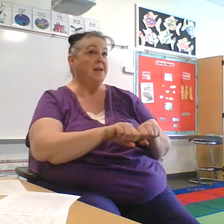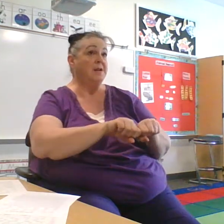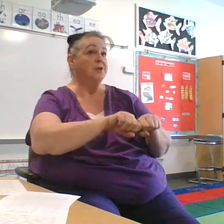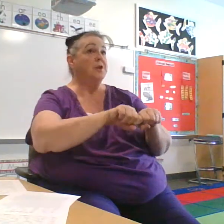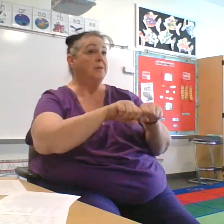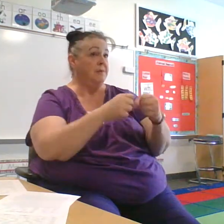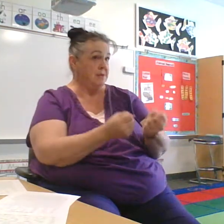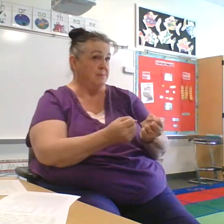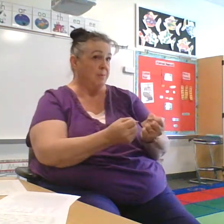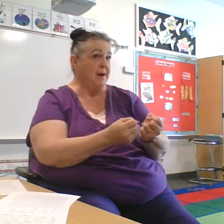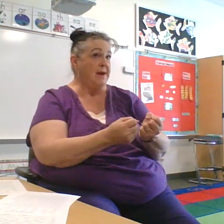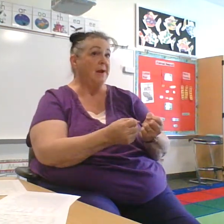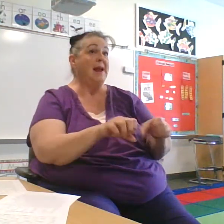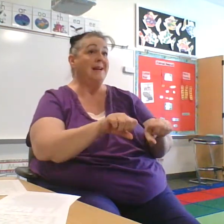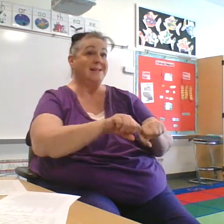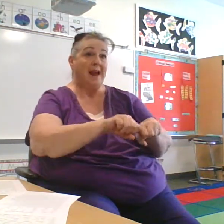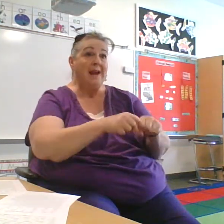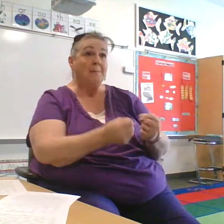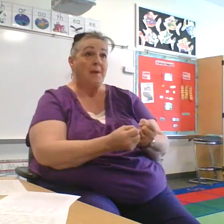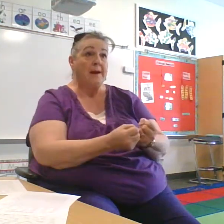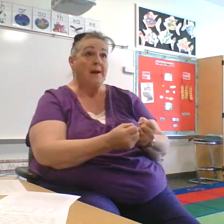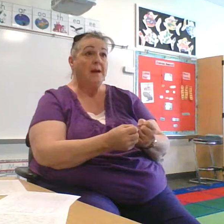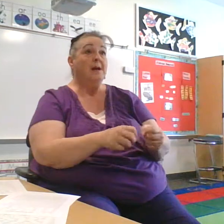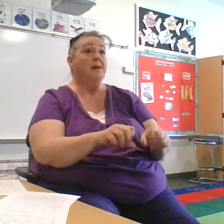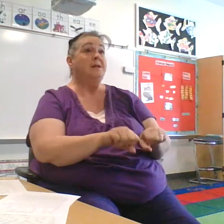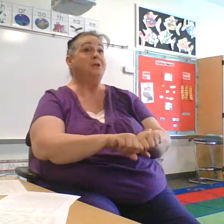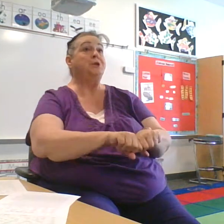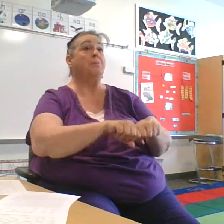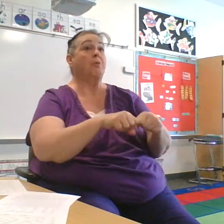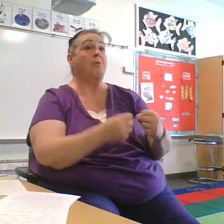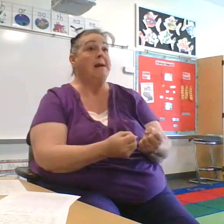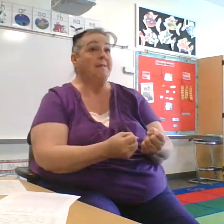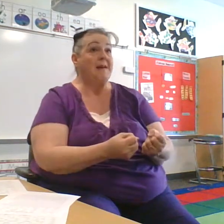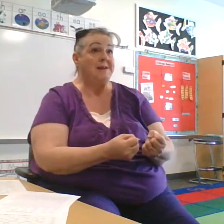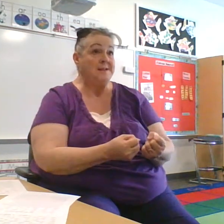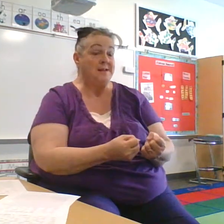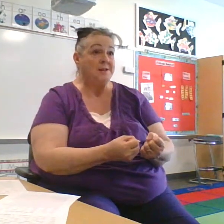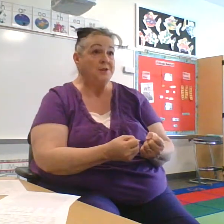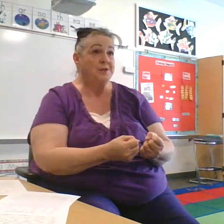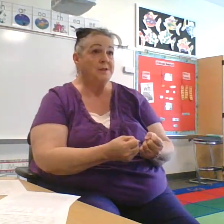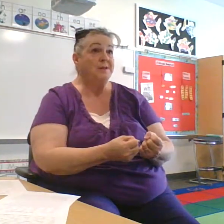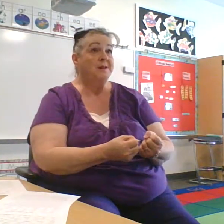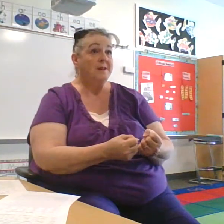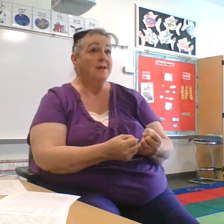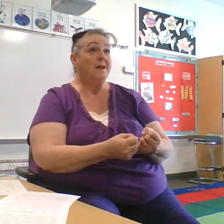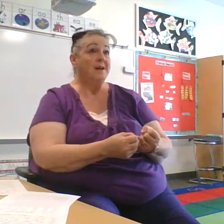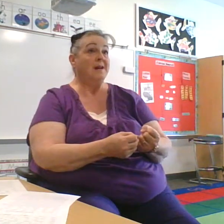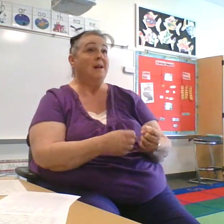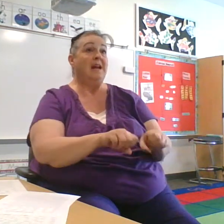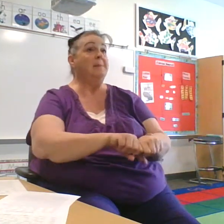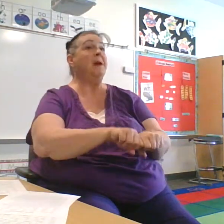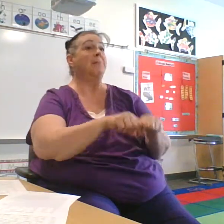English, this is break, like take a break. Did you break that dish? Yeah. Give me a